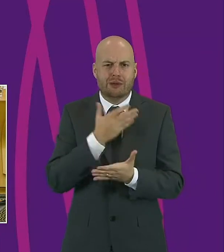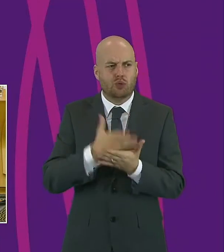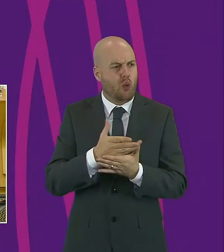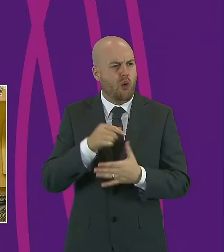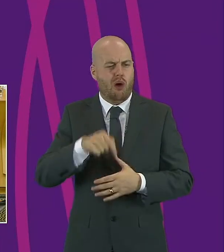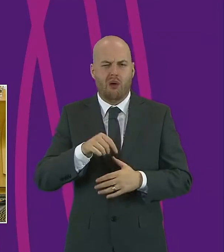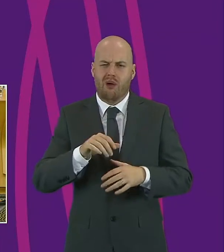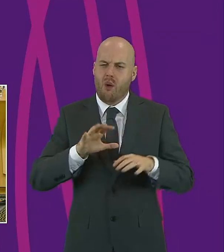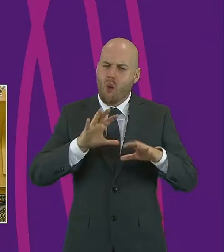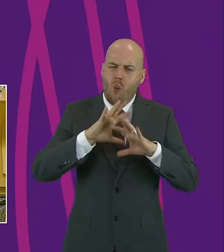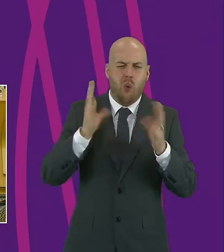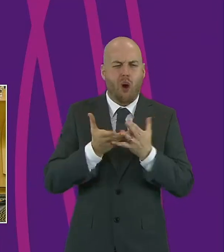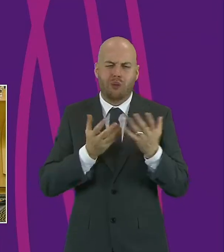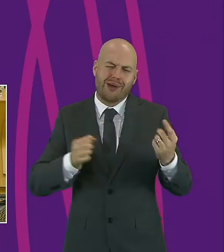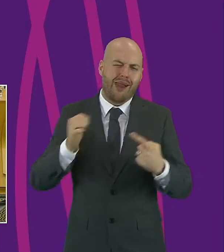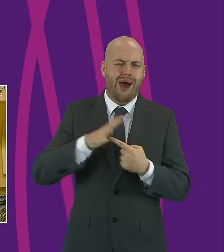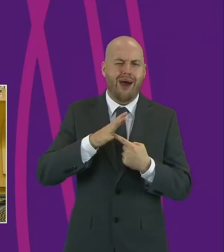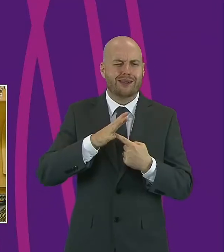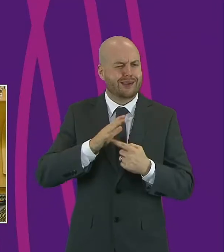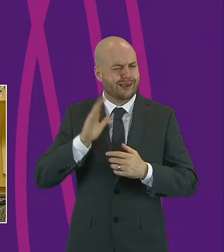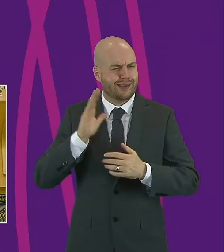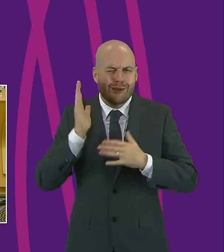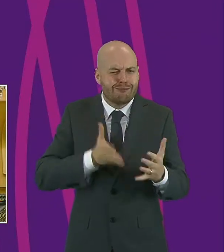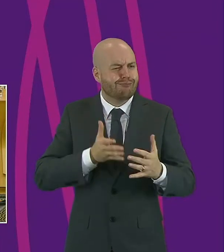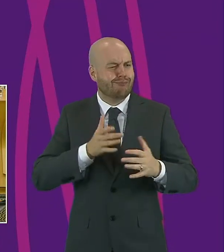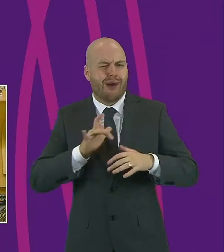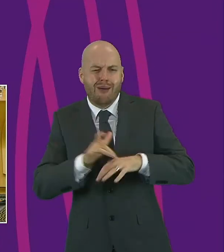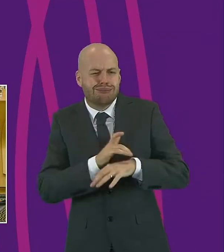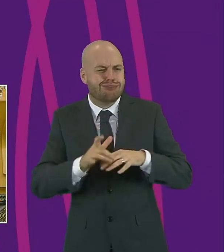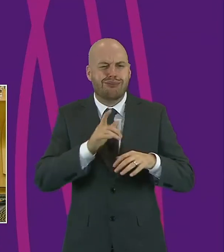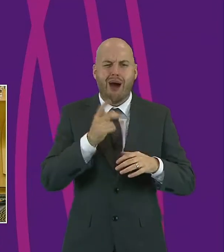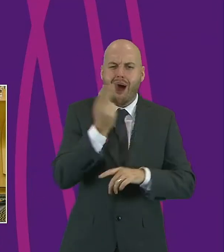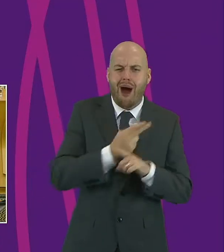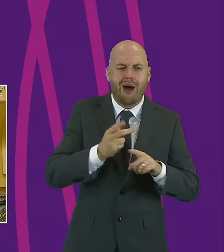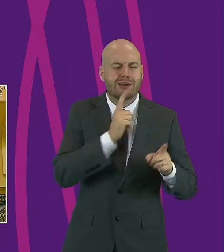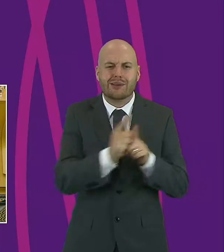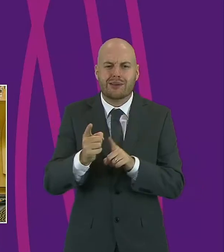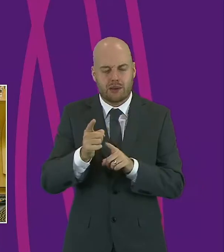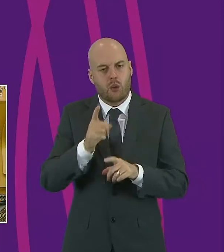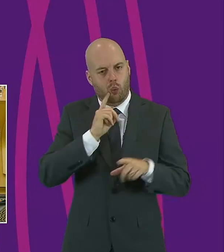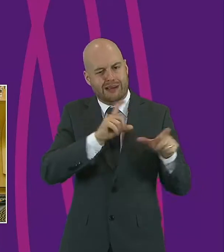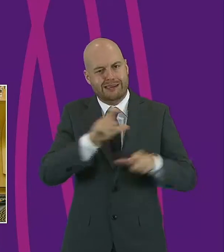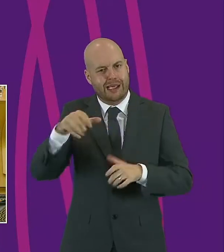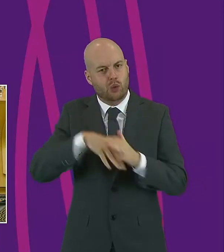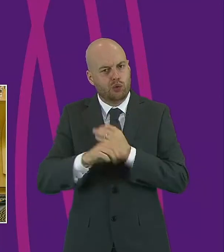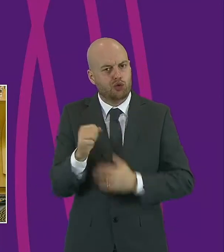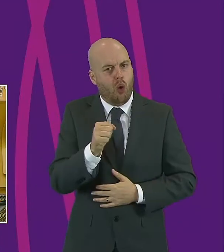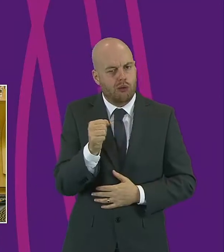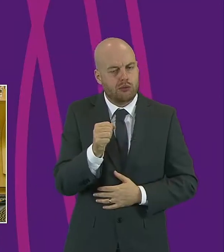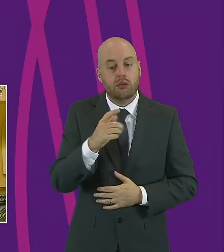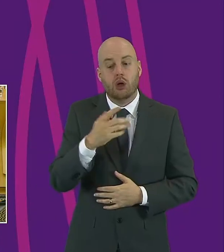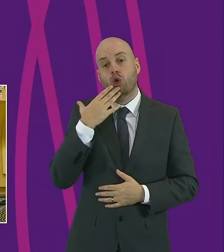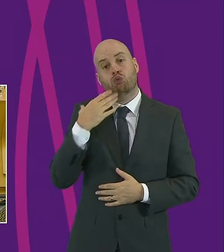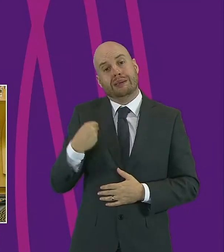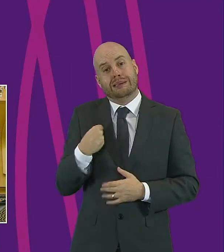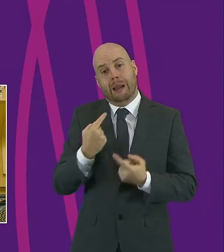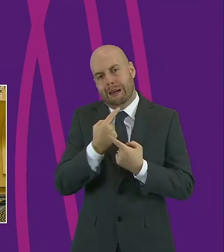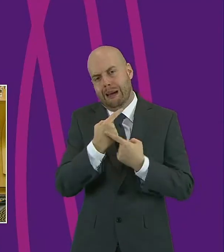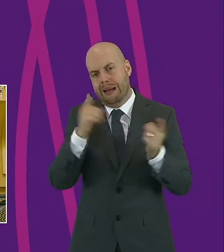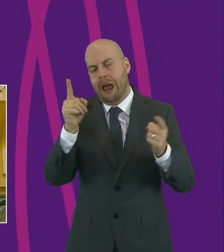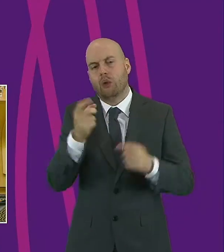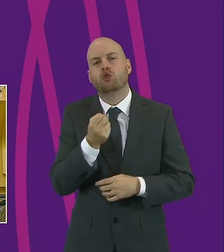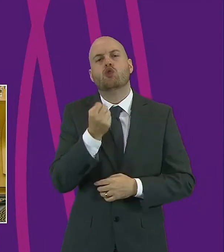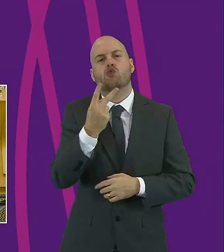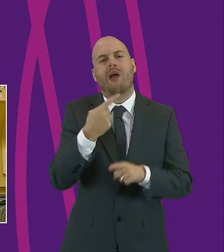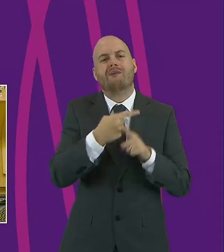country. We acted quickly to support culture with funding for both freelancers and organisations. More recently, we've announced support of £12.5 million